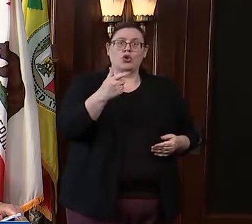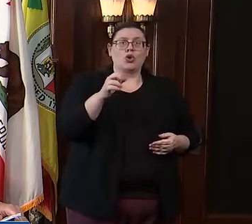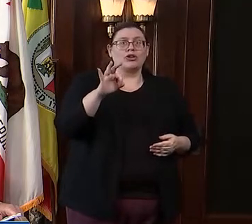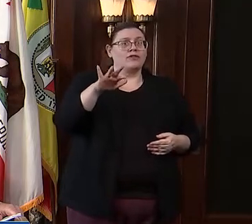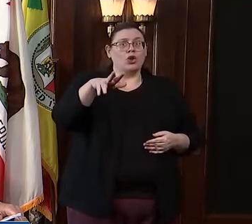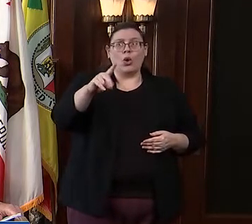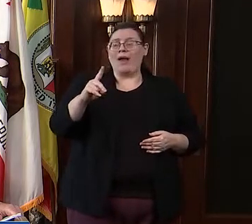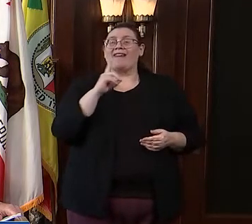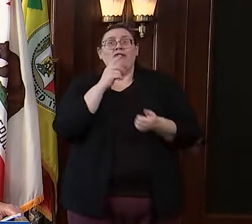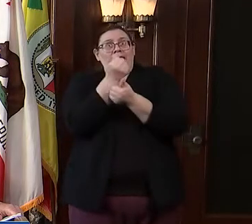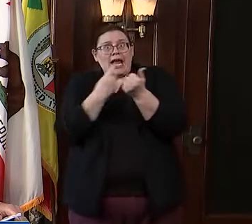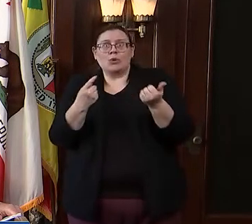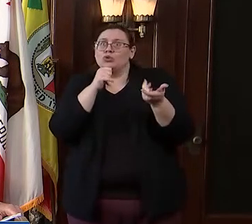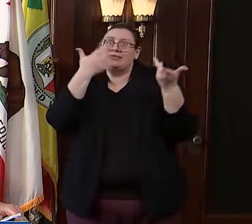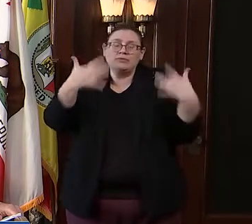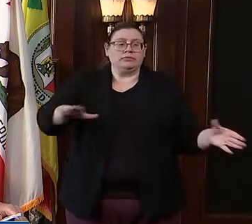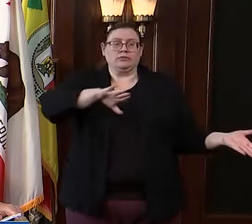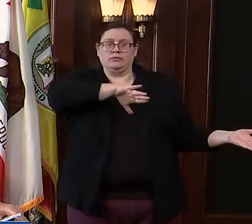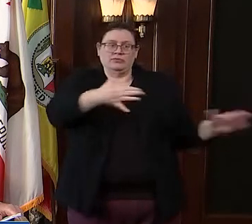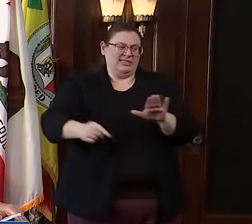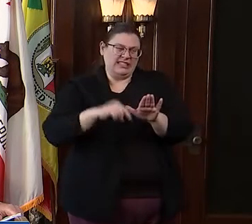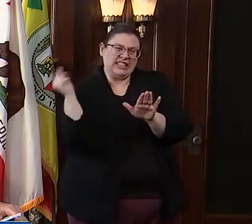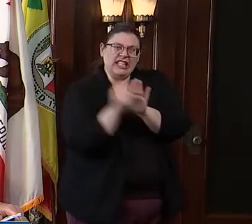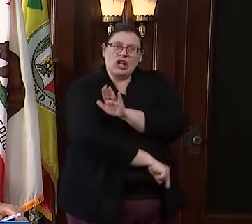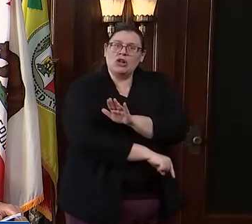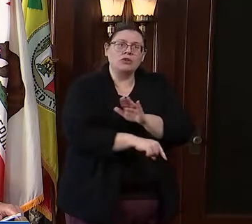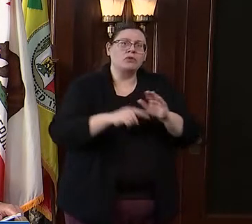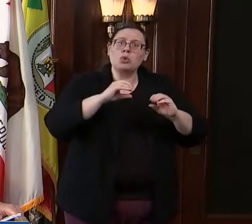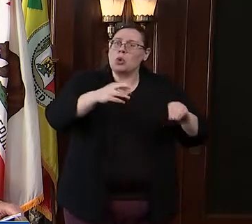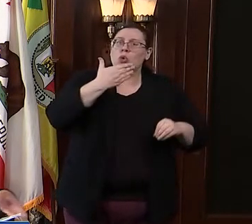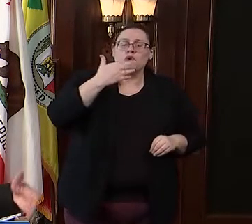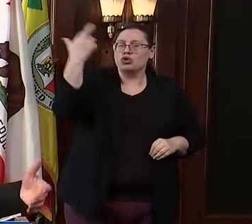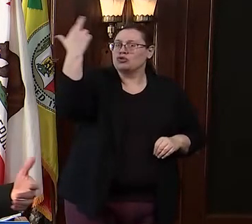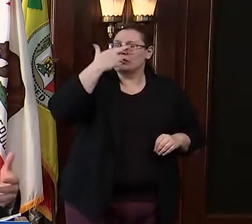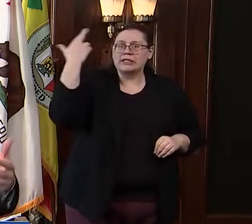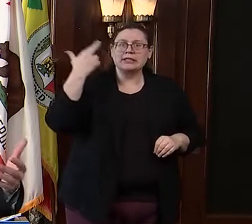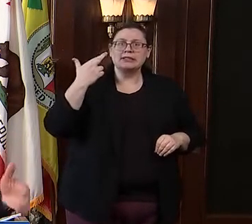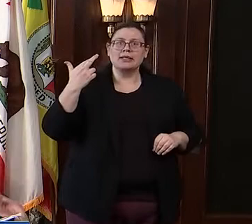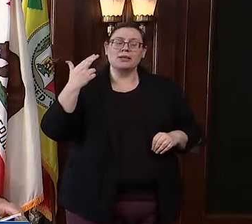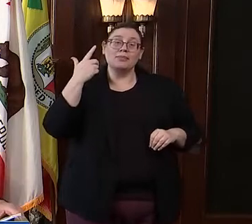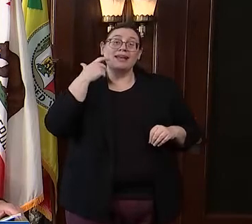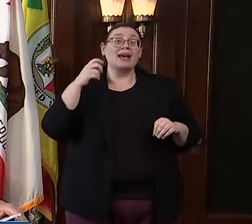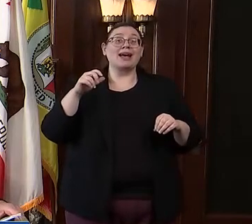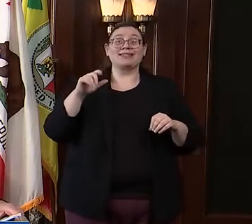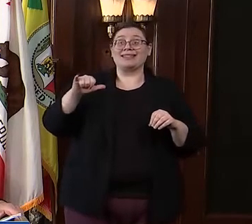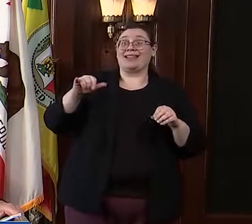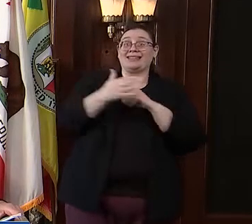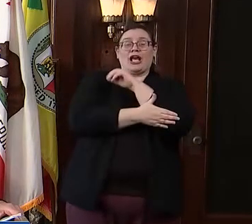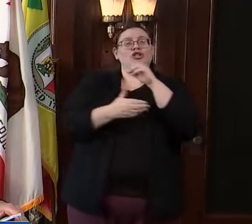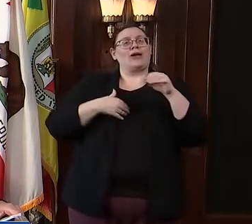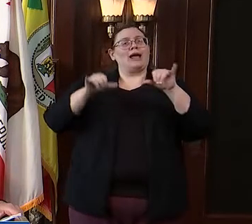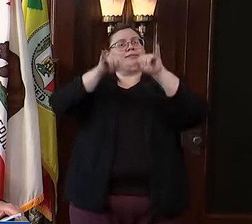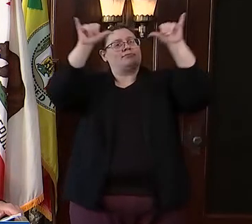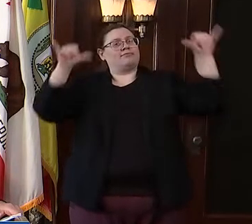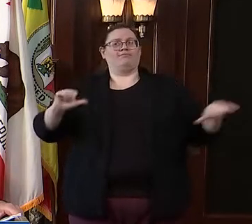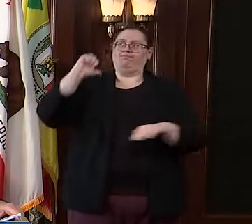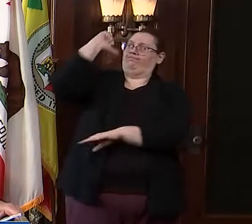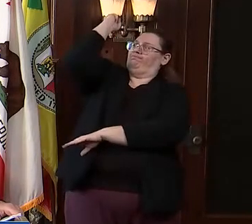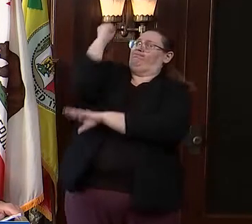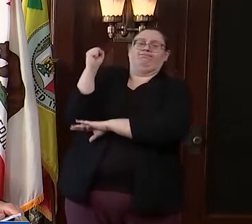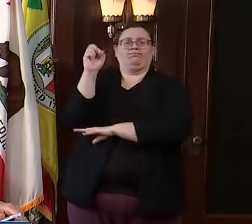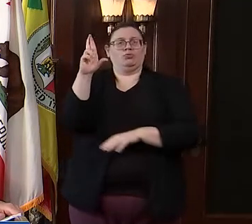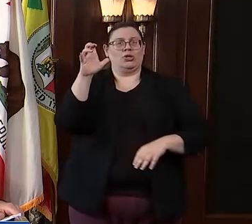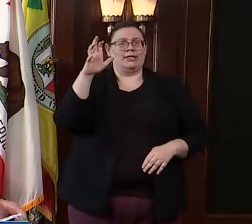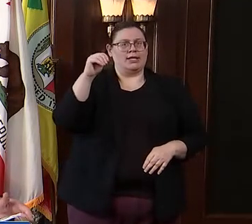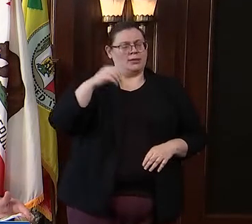who has been killed unnecessarily, who's been murdered, for the structural racism that we have in our country. We will protect you, but I